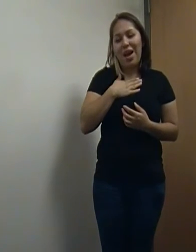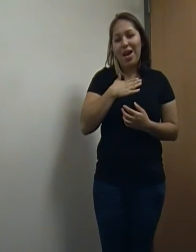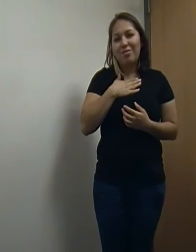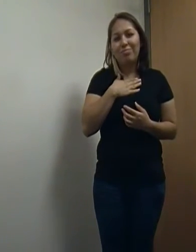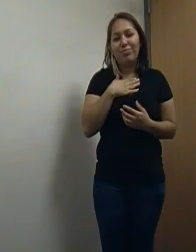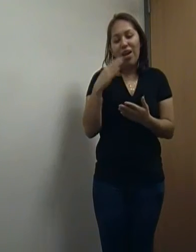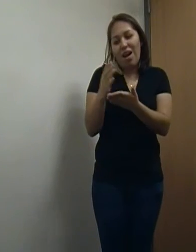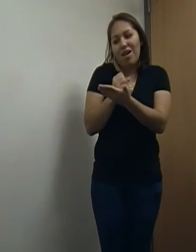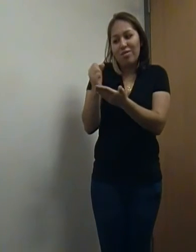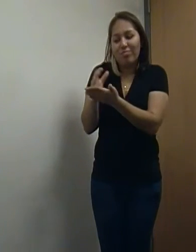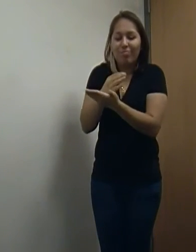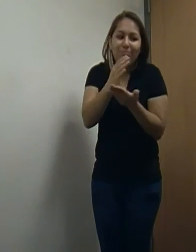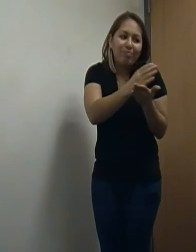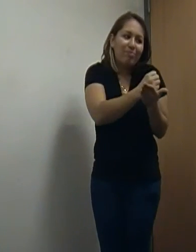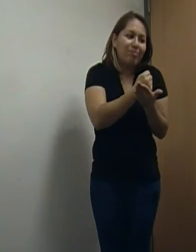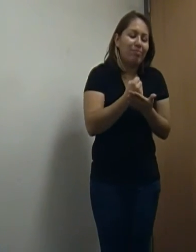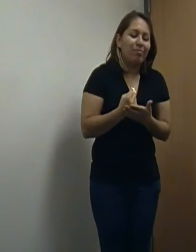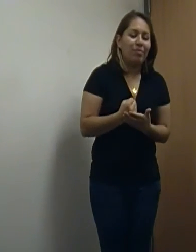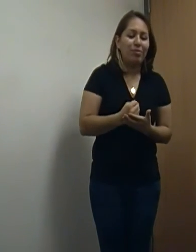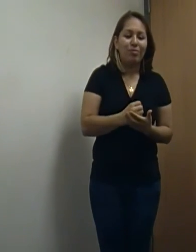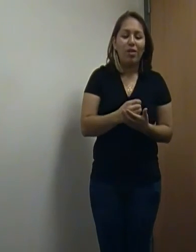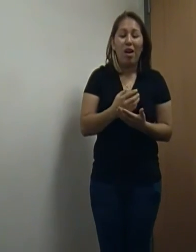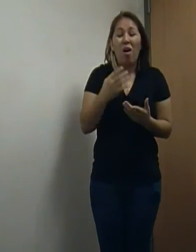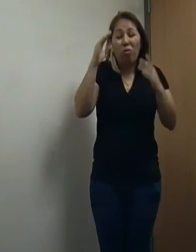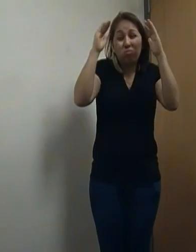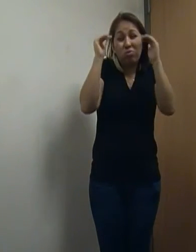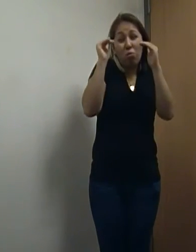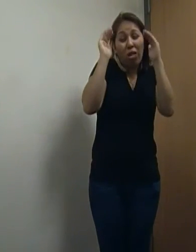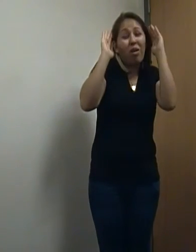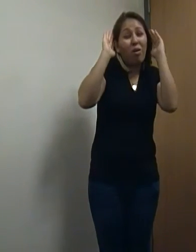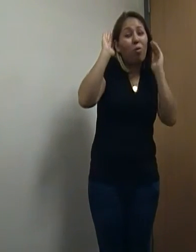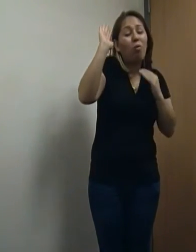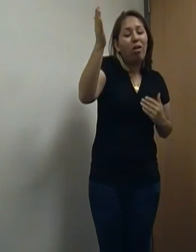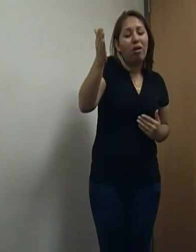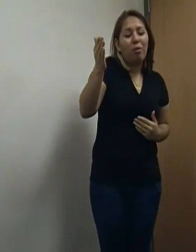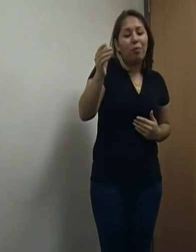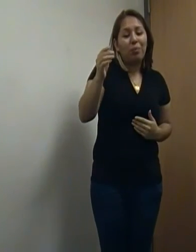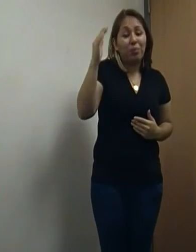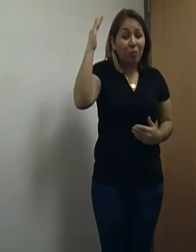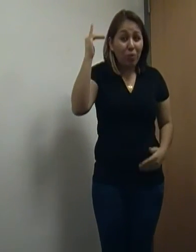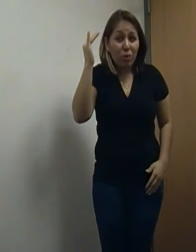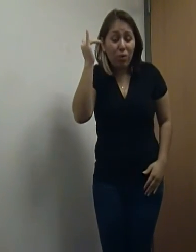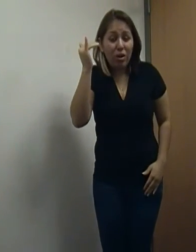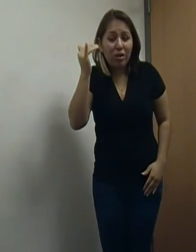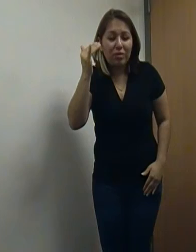because these are things that have been treasured through members of the family and